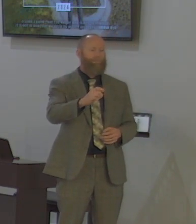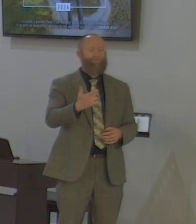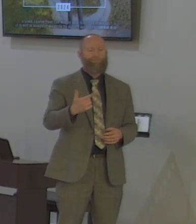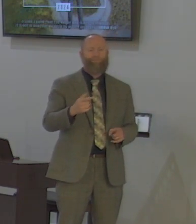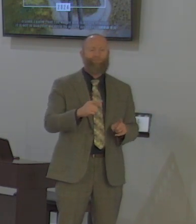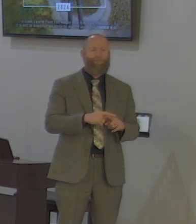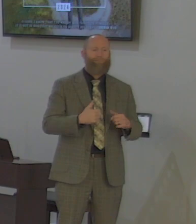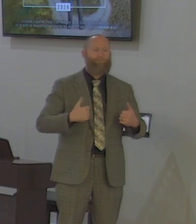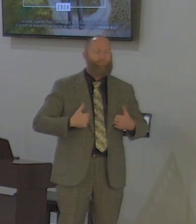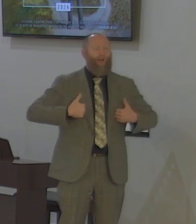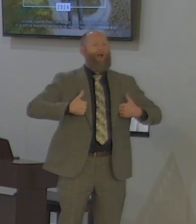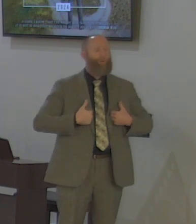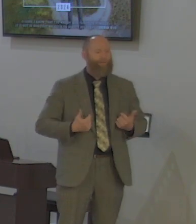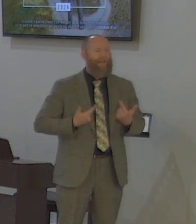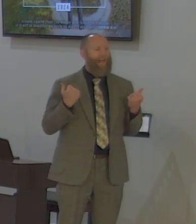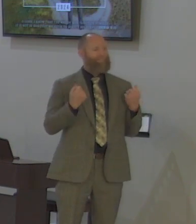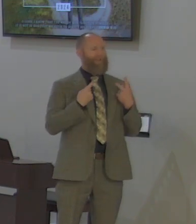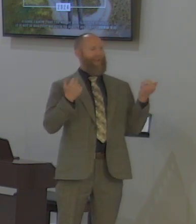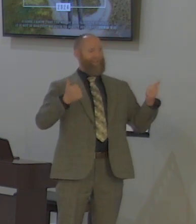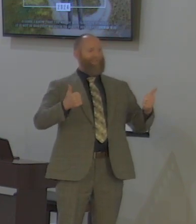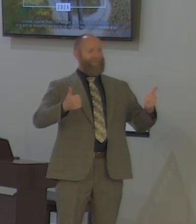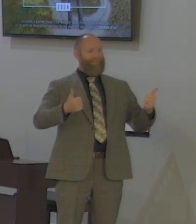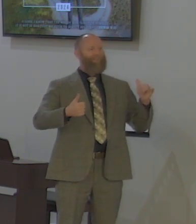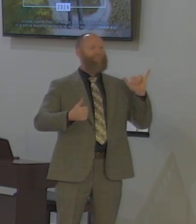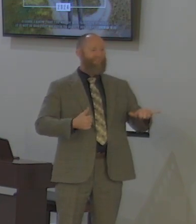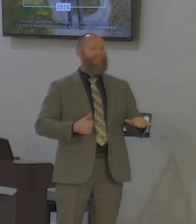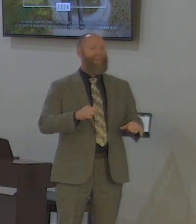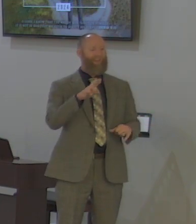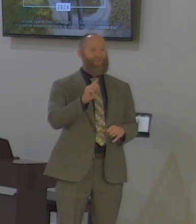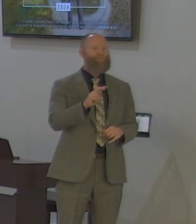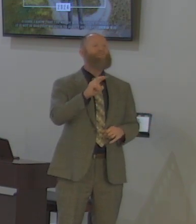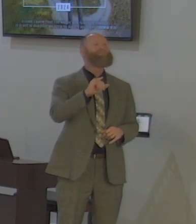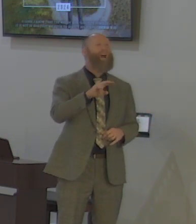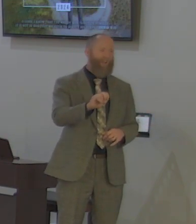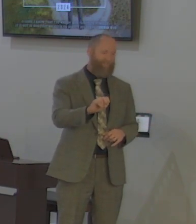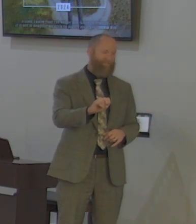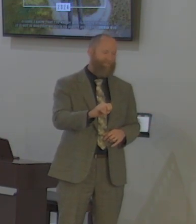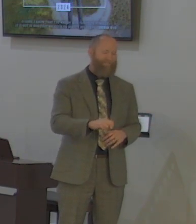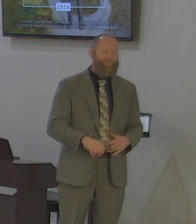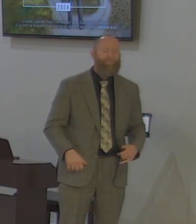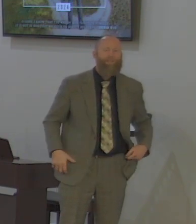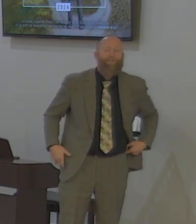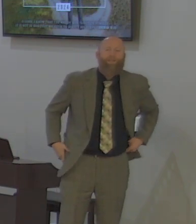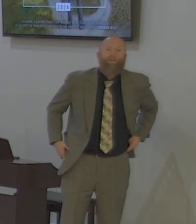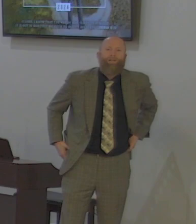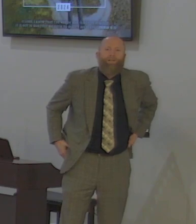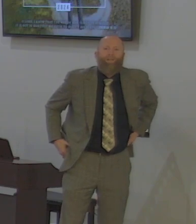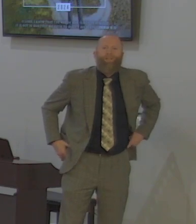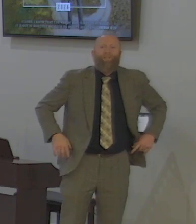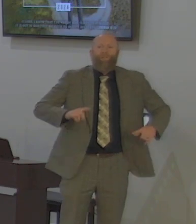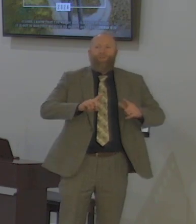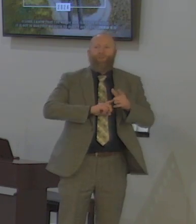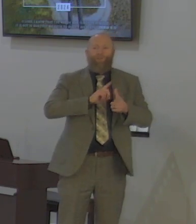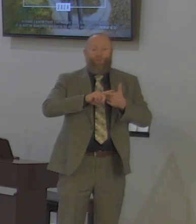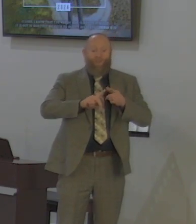that ought to puzzle you. It's probably puzzled archaeologists and whoever else messes with rocks all of since